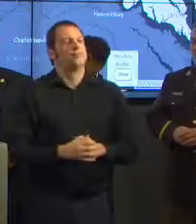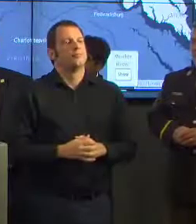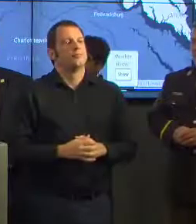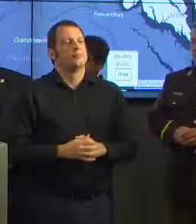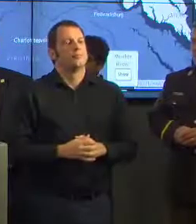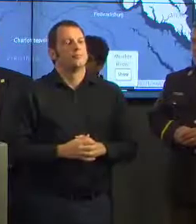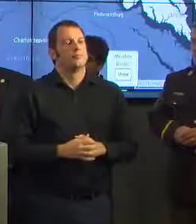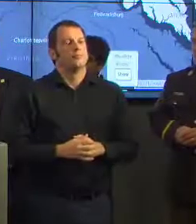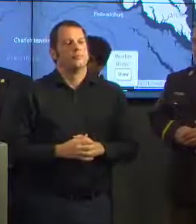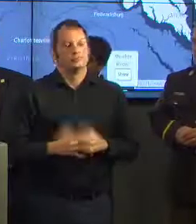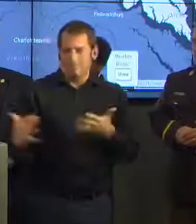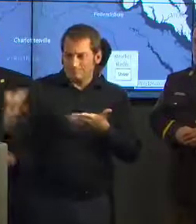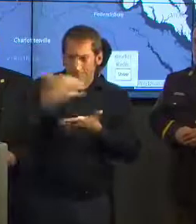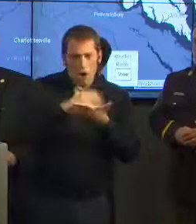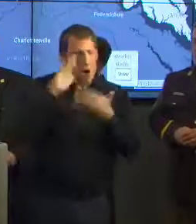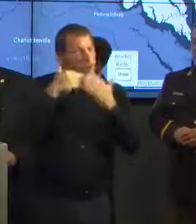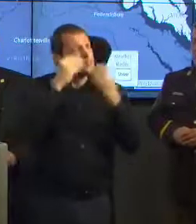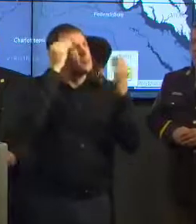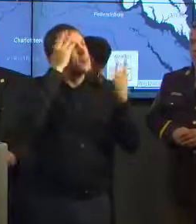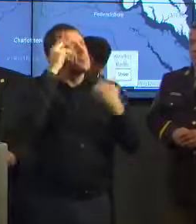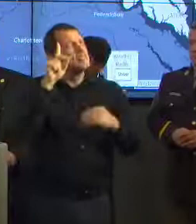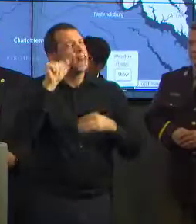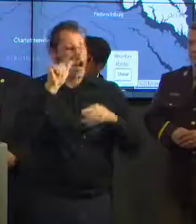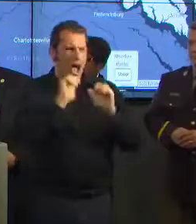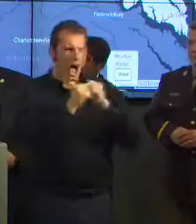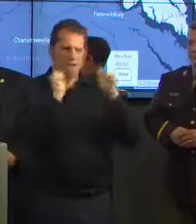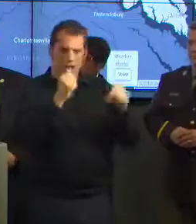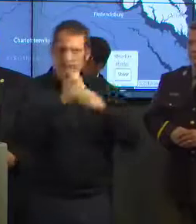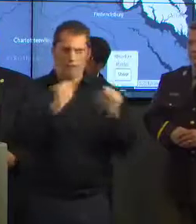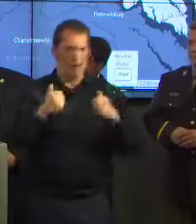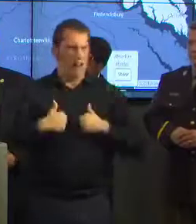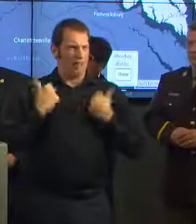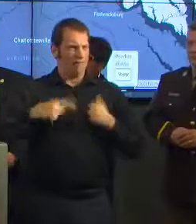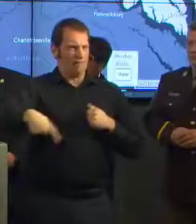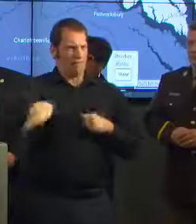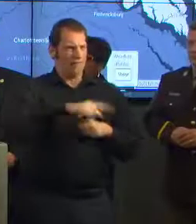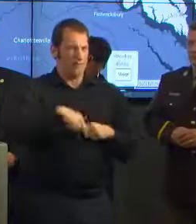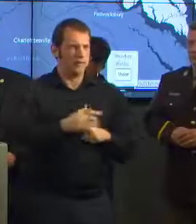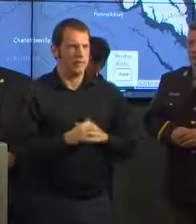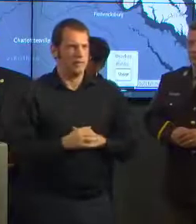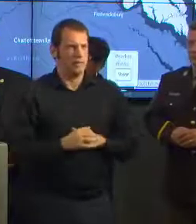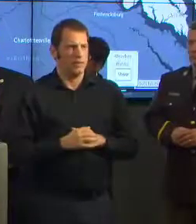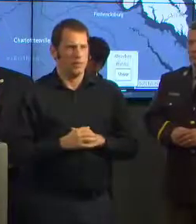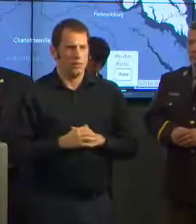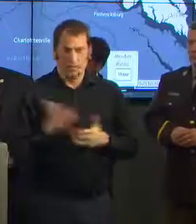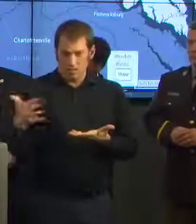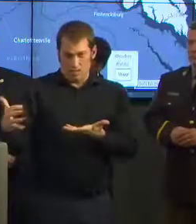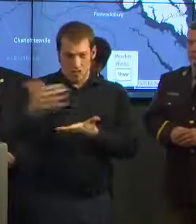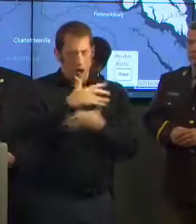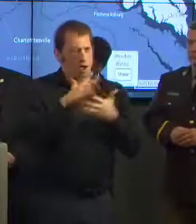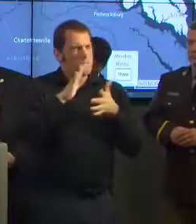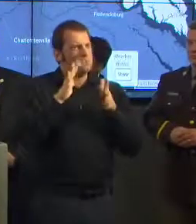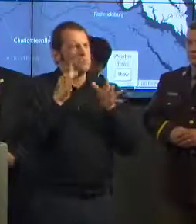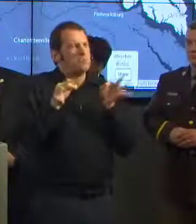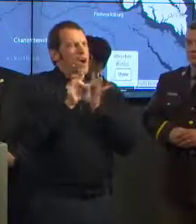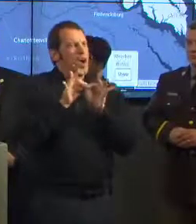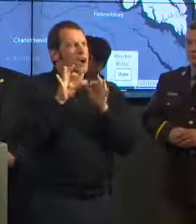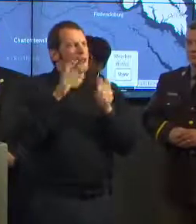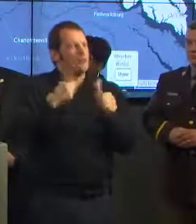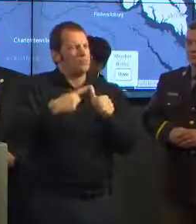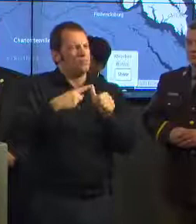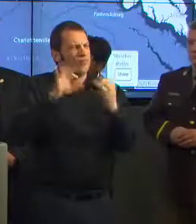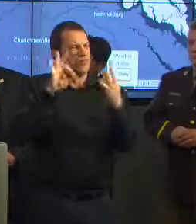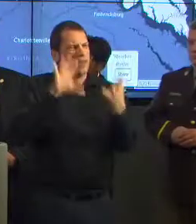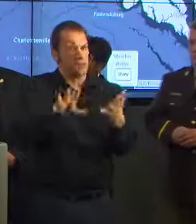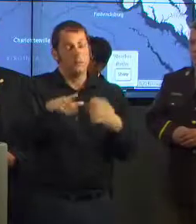As a result of the initial feedback and the initial work of this new Opioid Operational Command